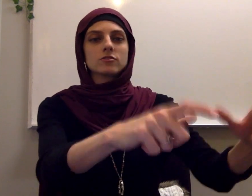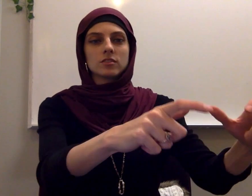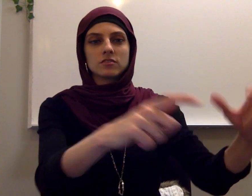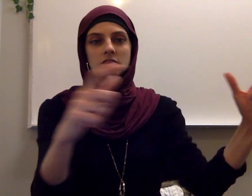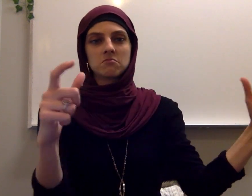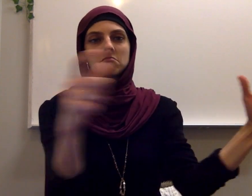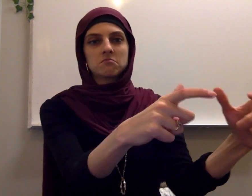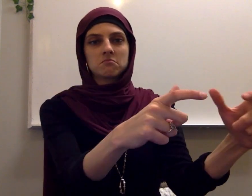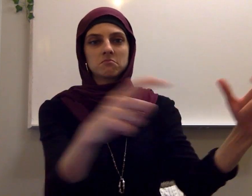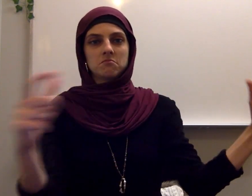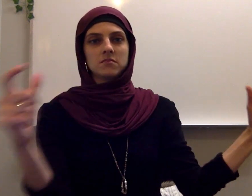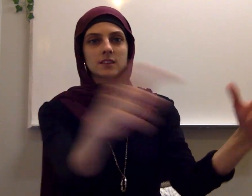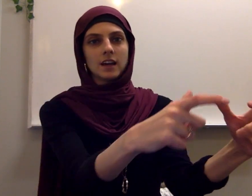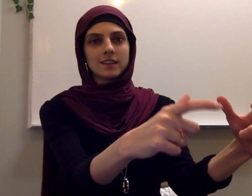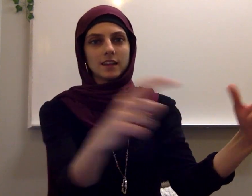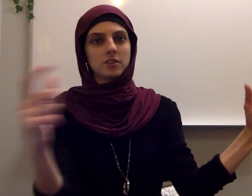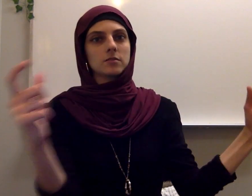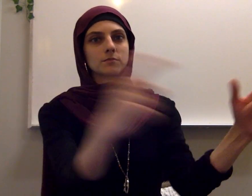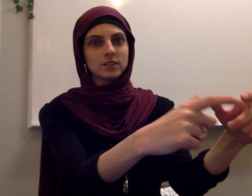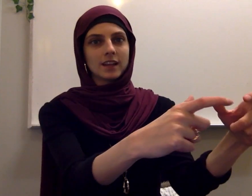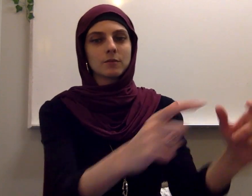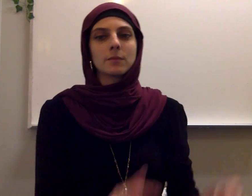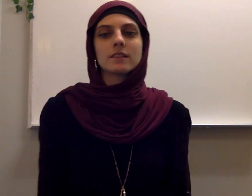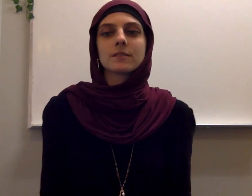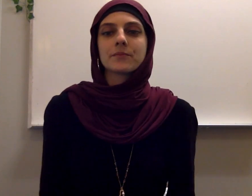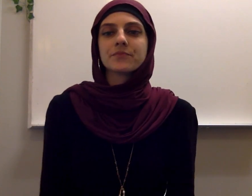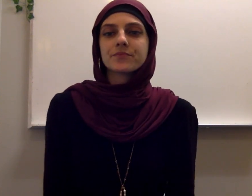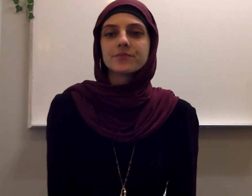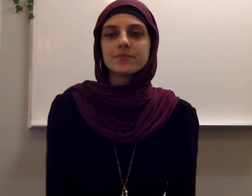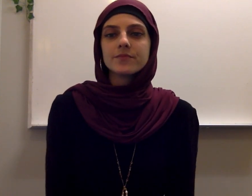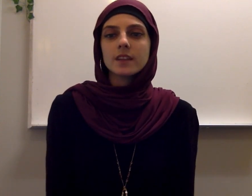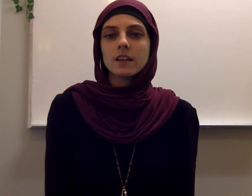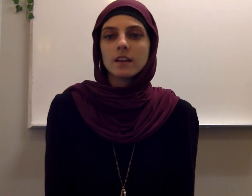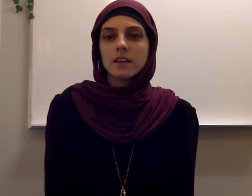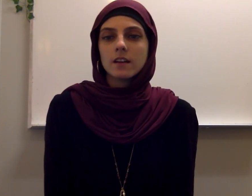just that, like you're staying in one place. Okay,